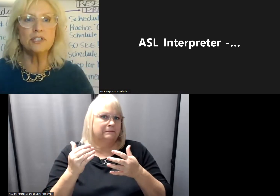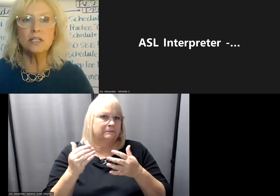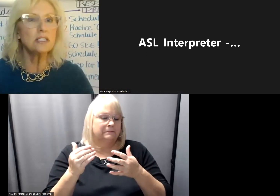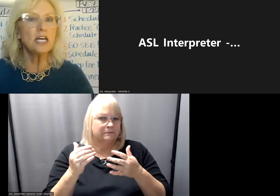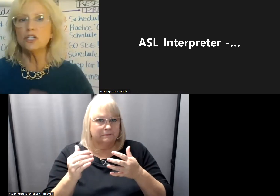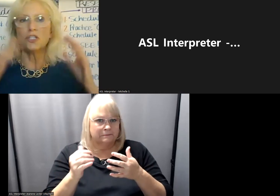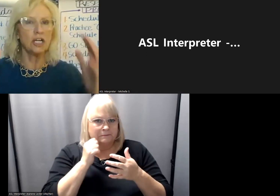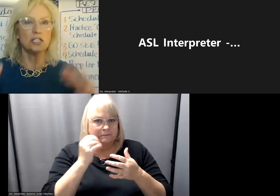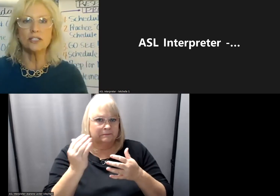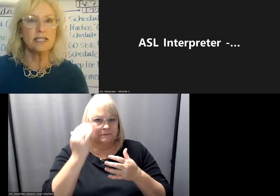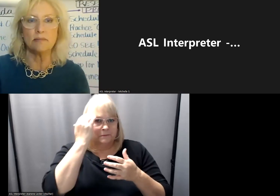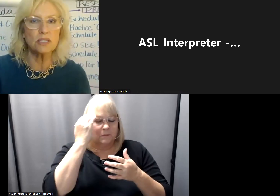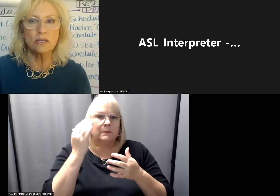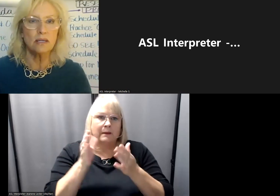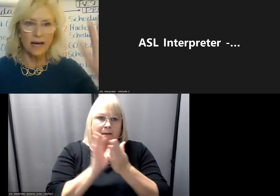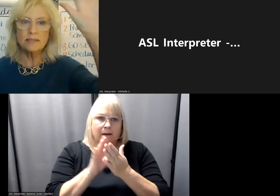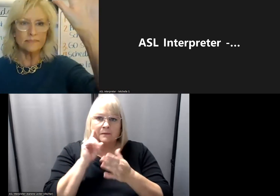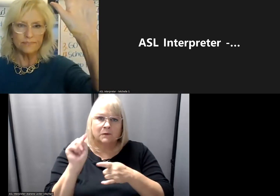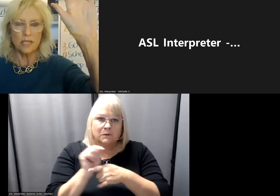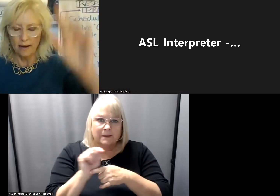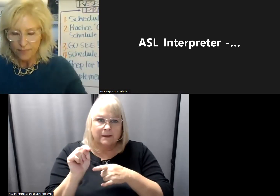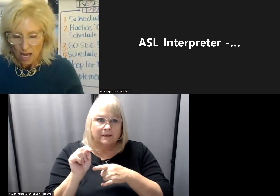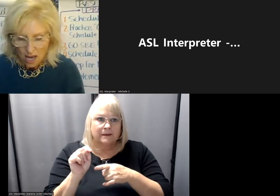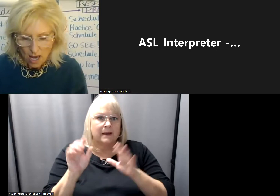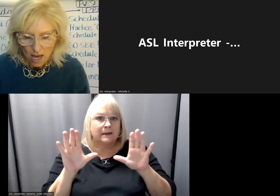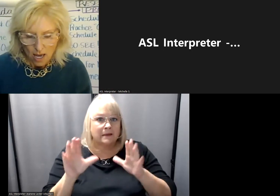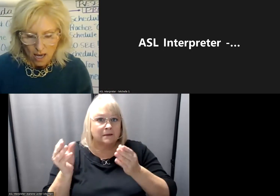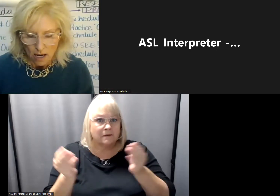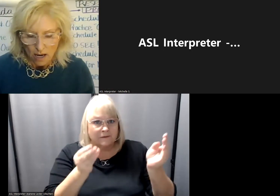exceptional facilitation changes teams. Yes, yeah.